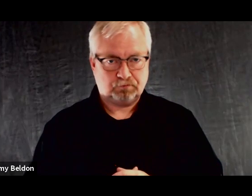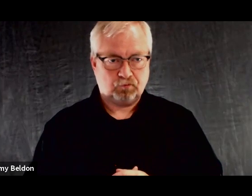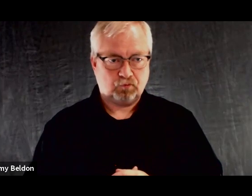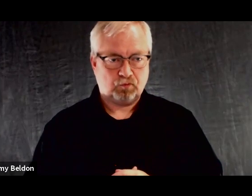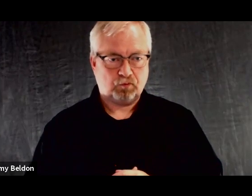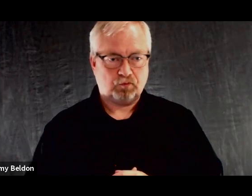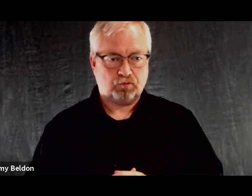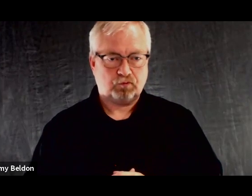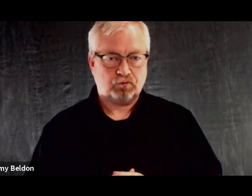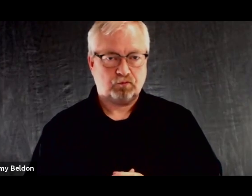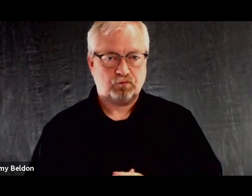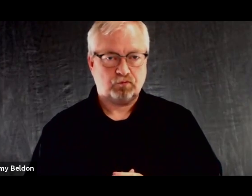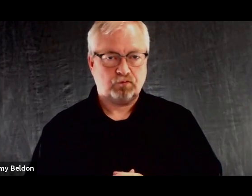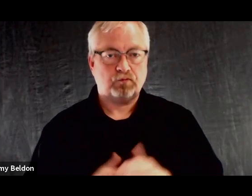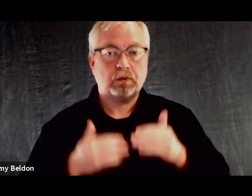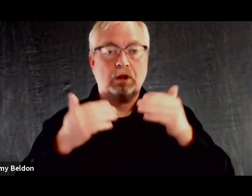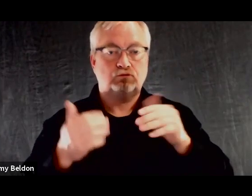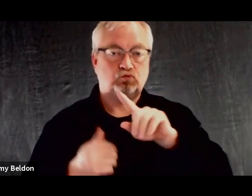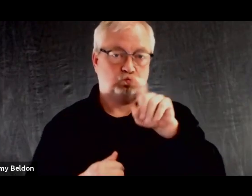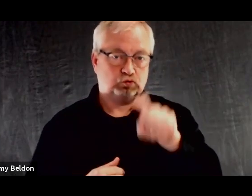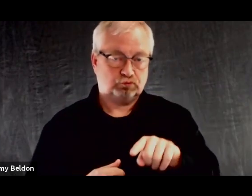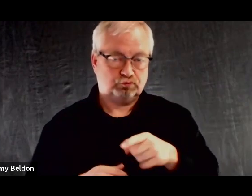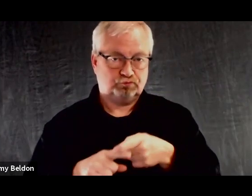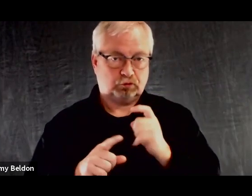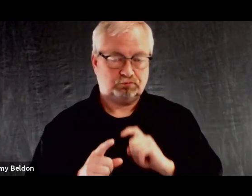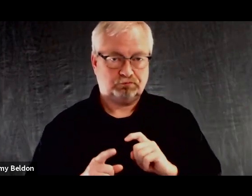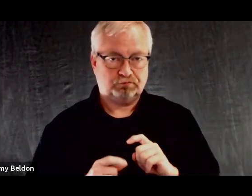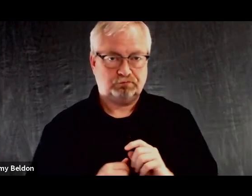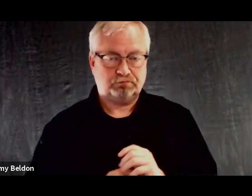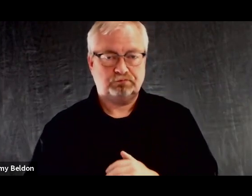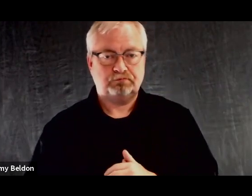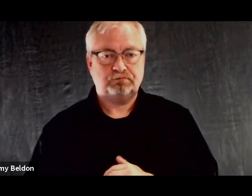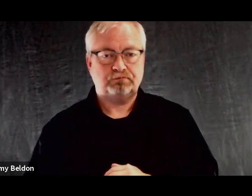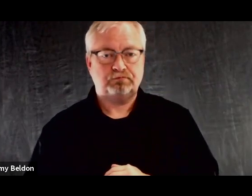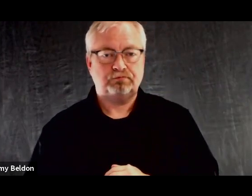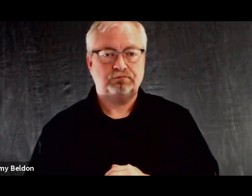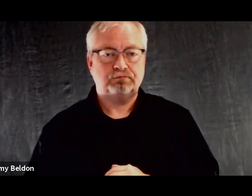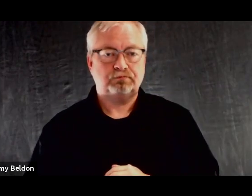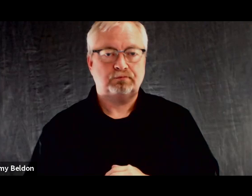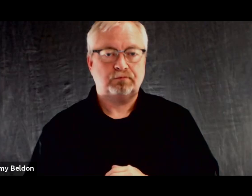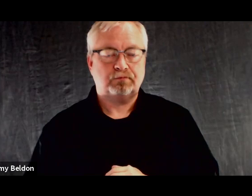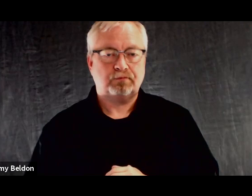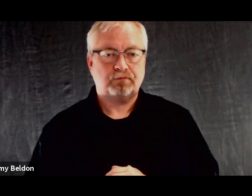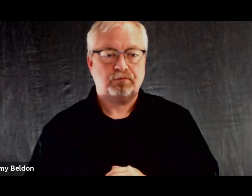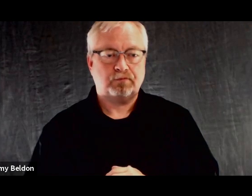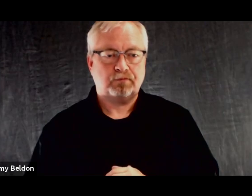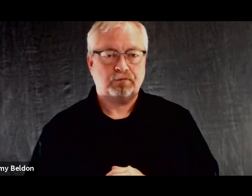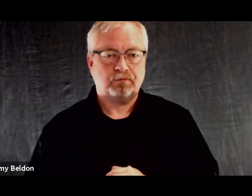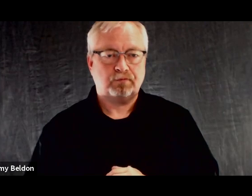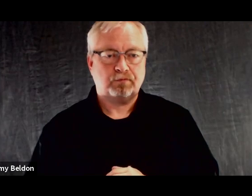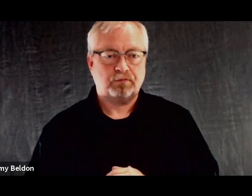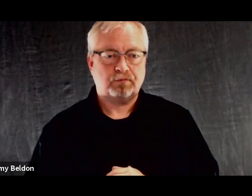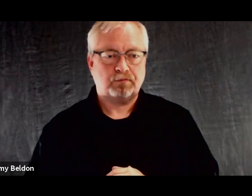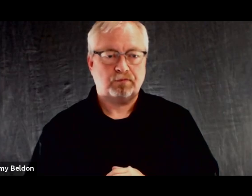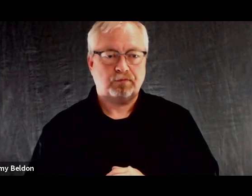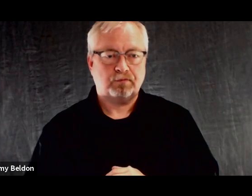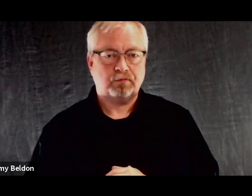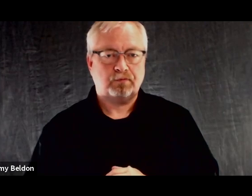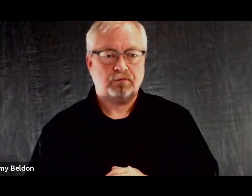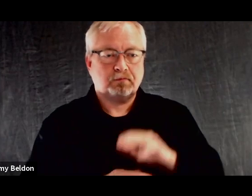Your next question is from Matt Sepik. Your line is now open. Hi, Commissioner and